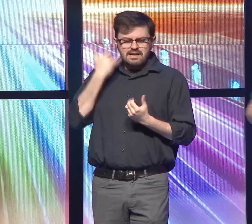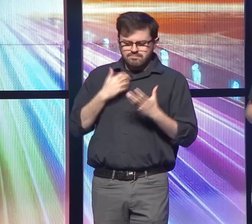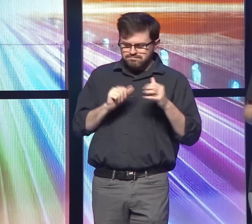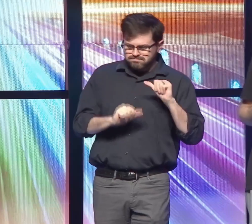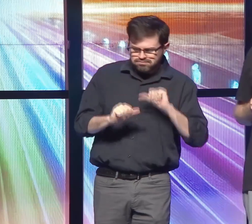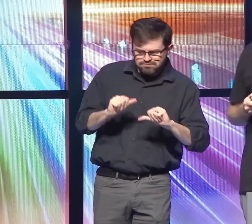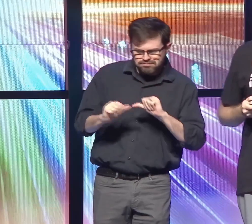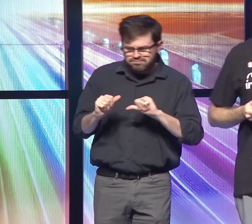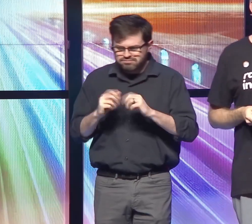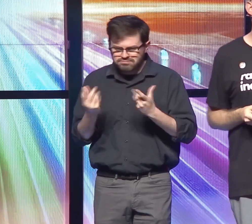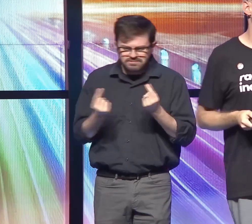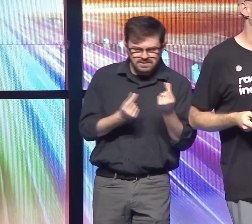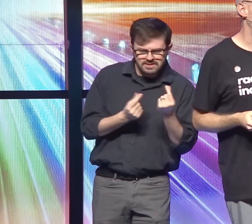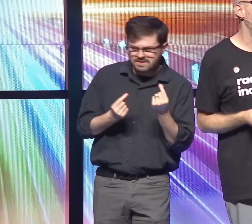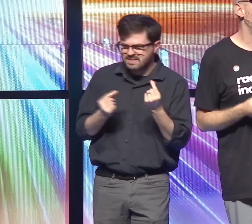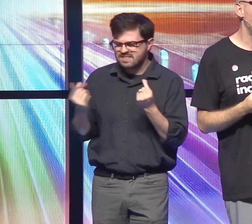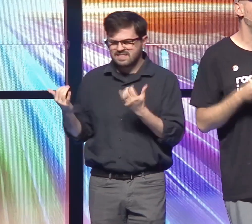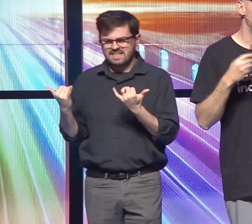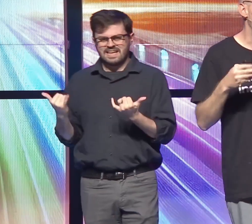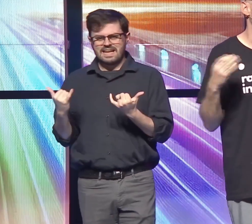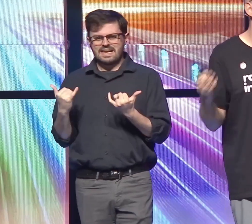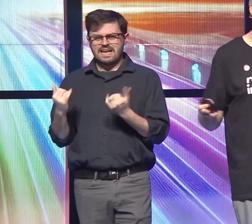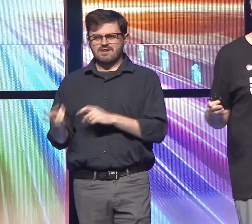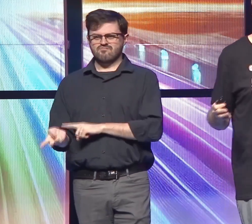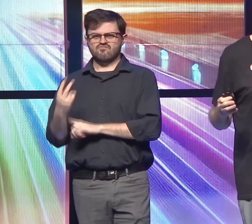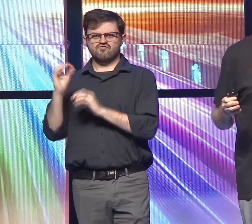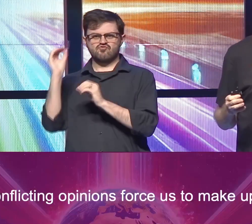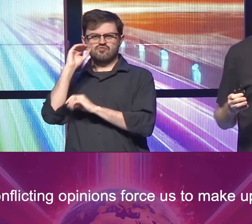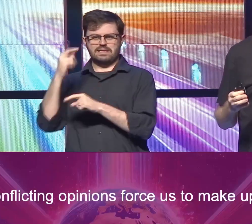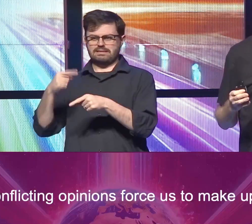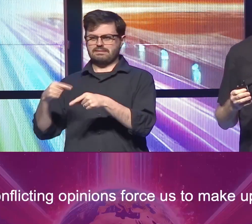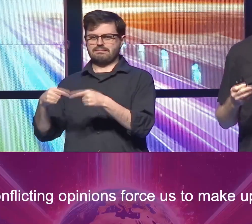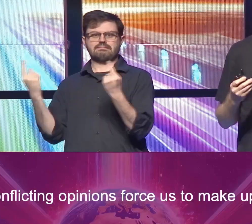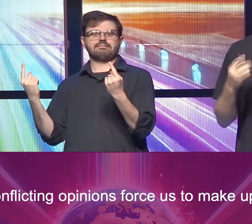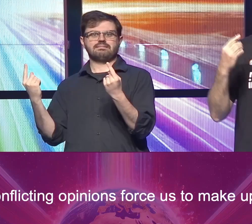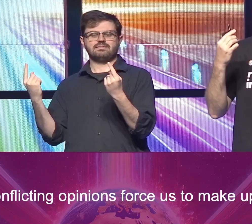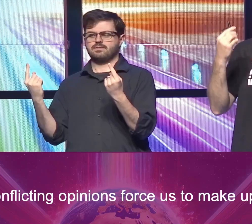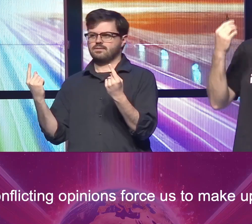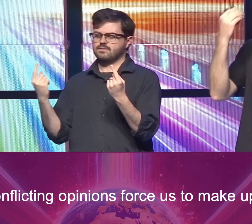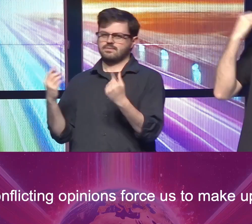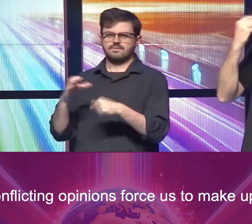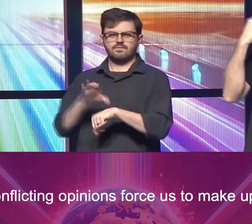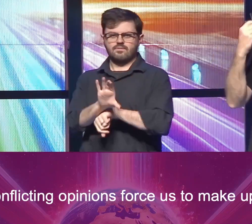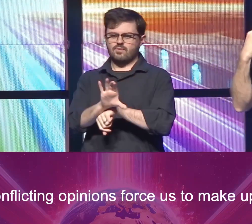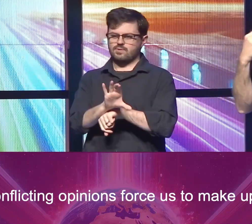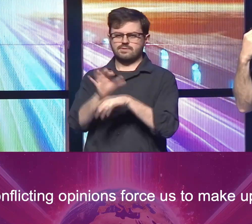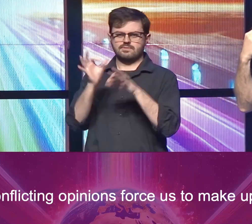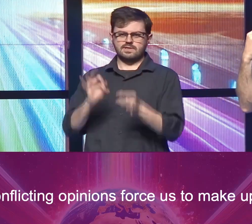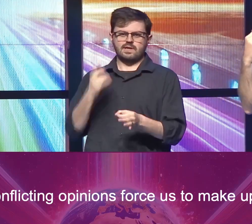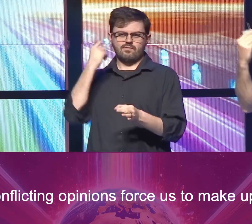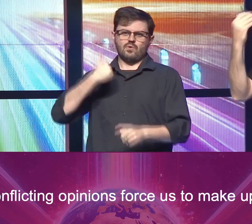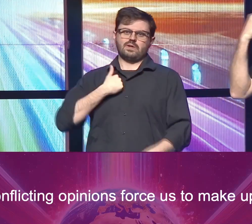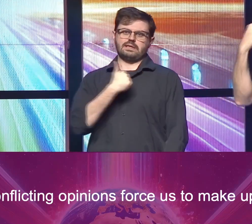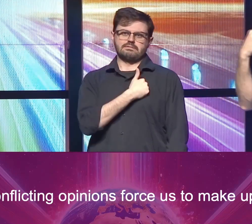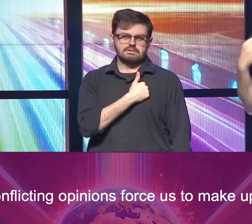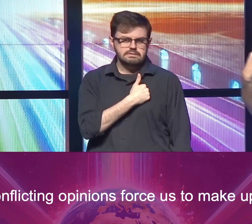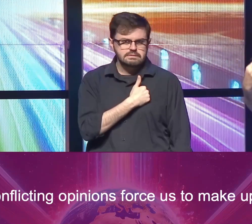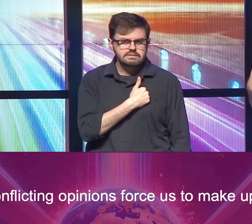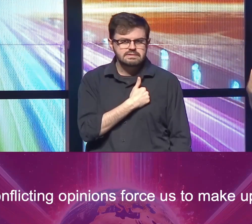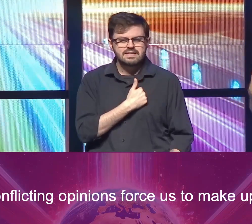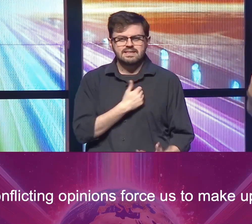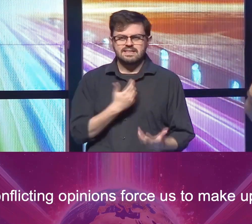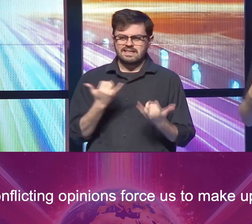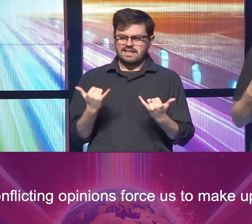in our lives, they force us to do something. They force us to make a choice. We have to make up our minds. Like, I have